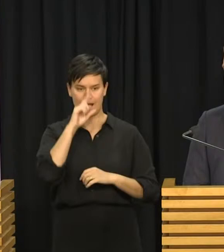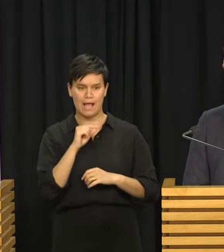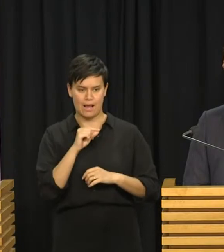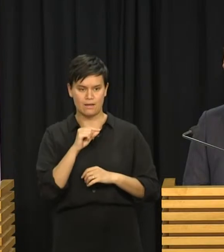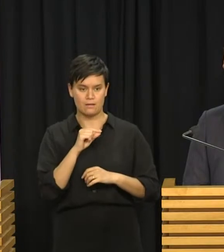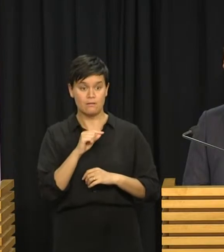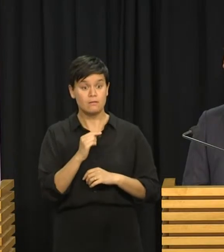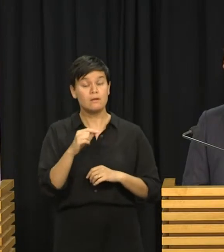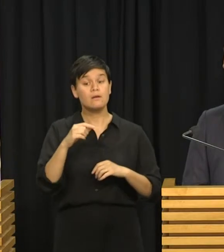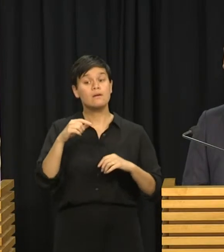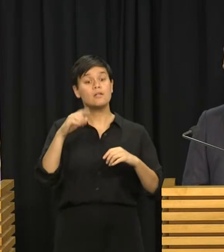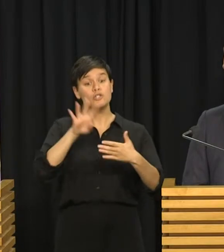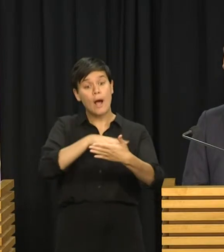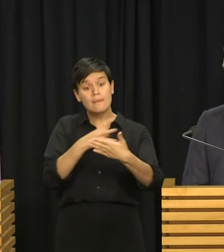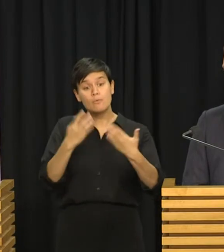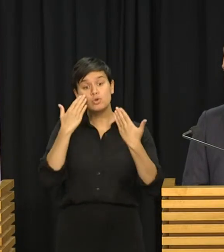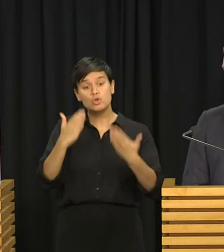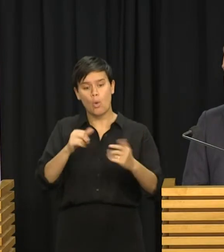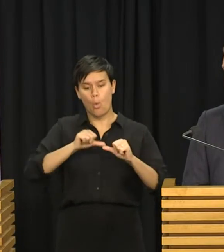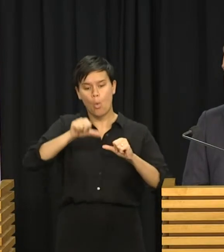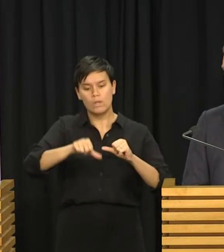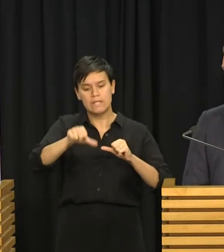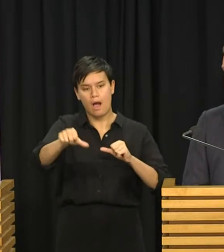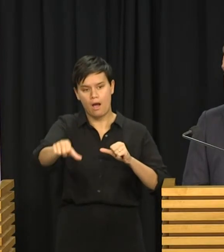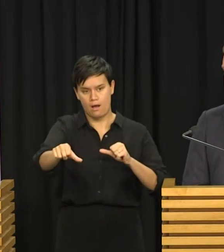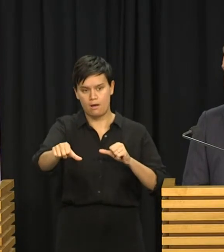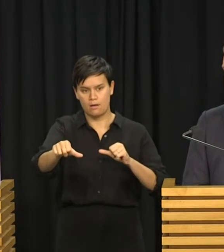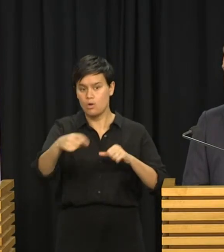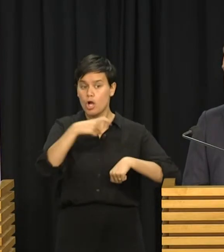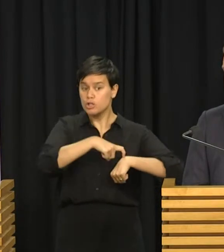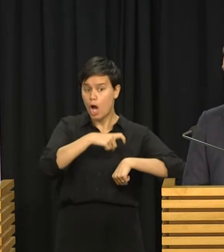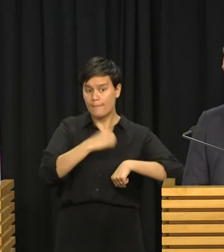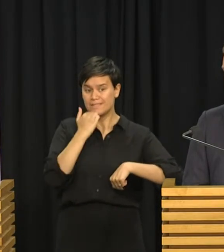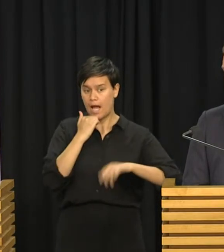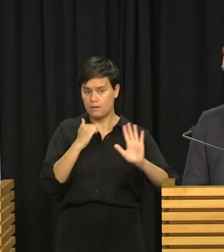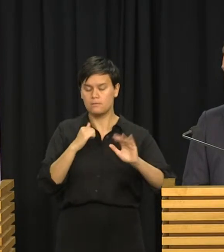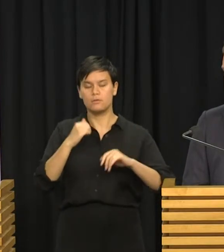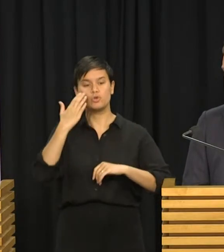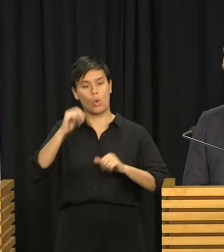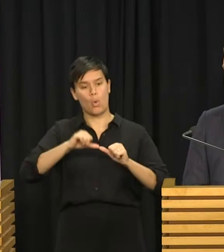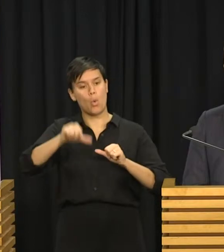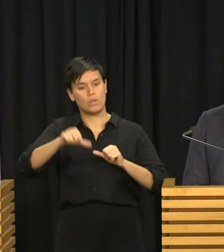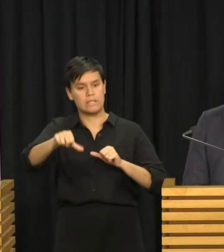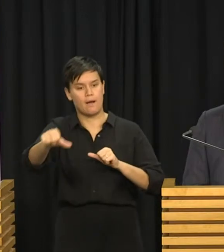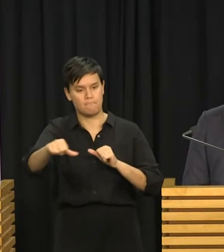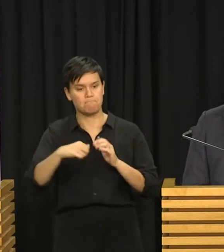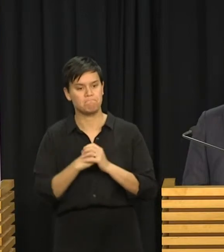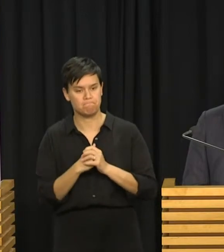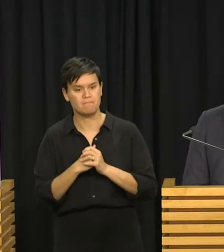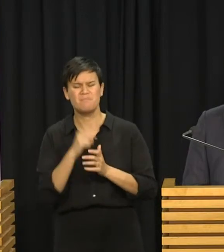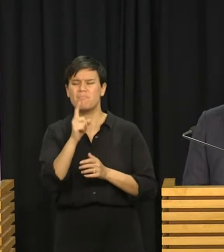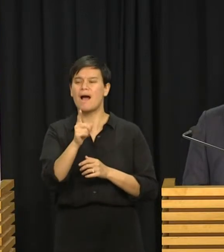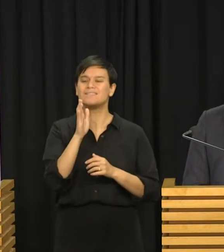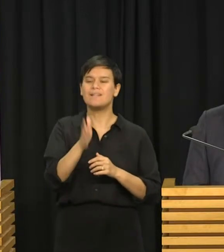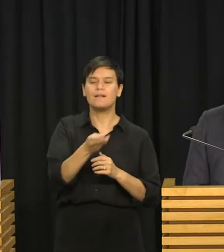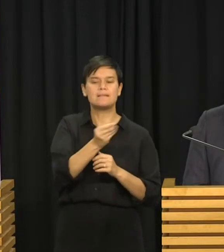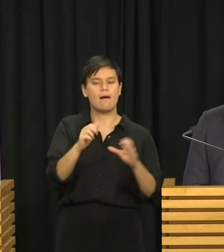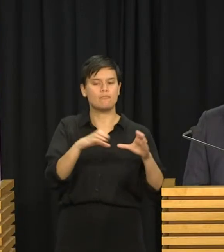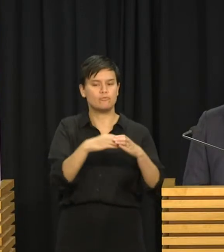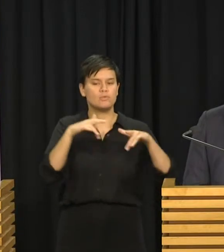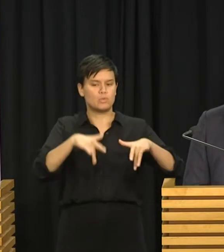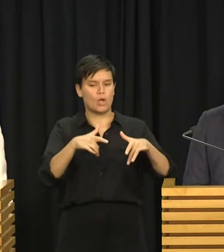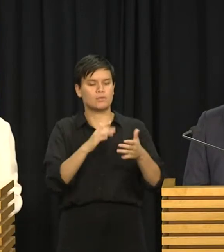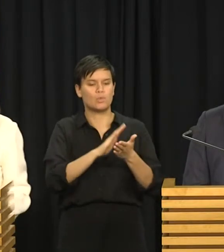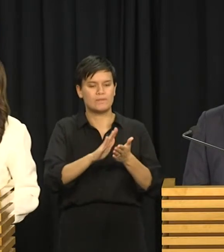vaccinated, but there's a few groups, for instance, Olympians, doesn't affect the rest of New Zealand that we need to still have some resolution